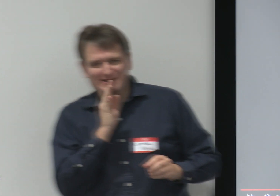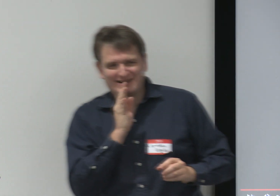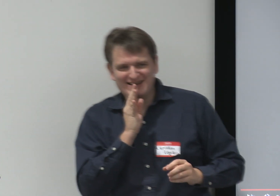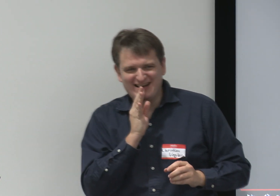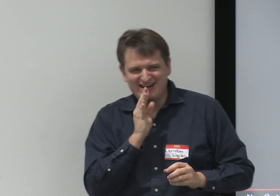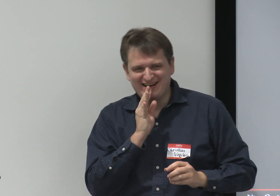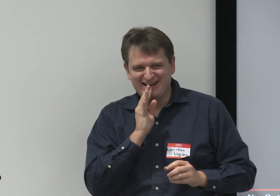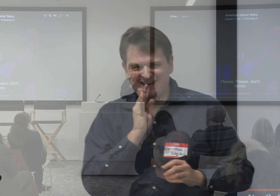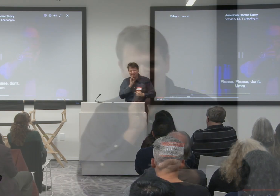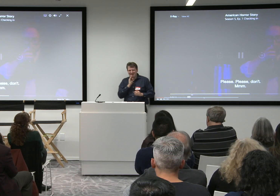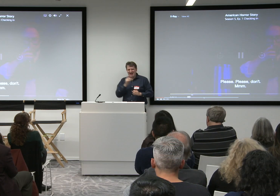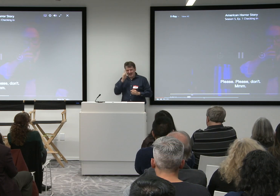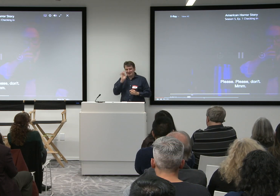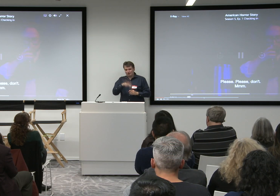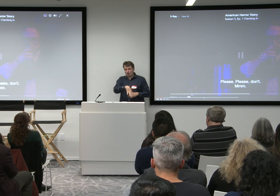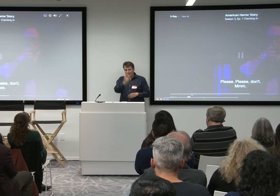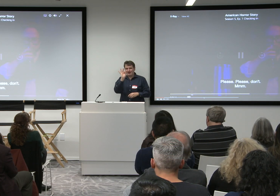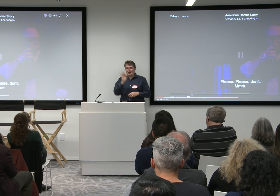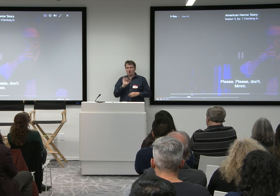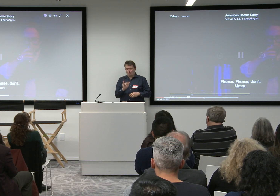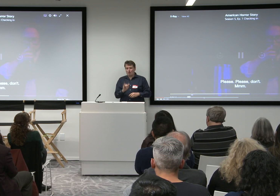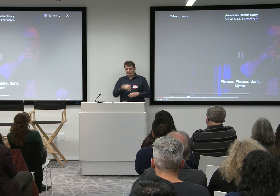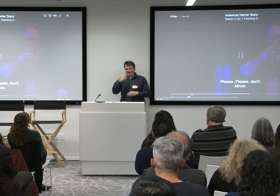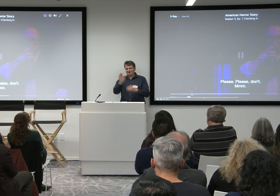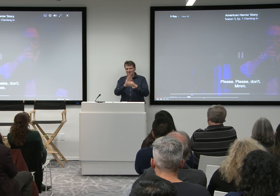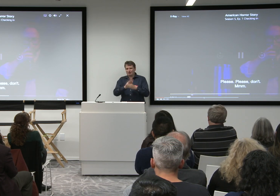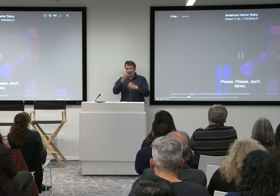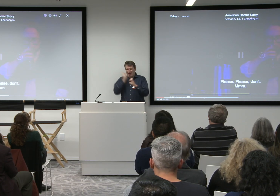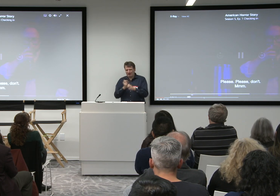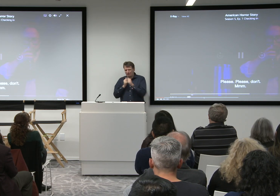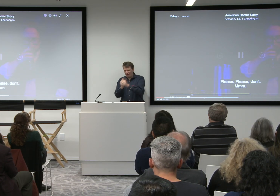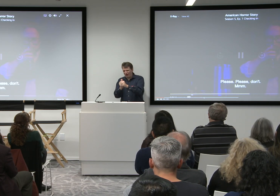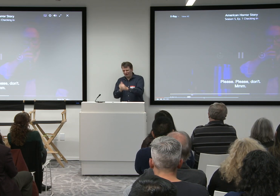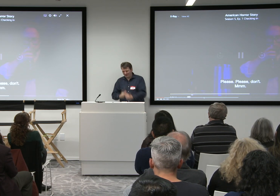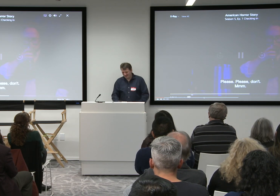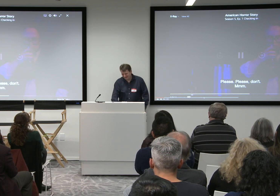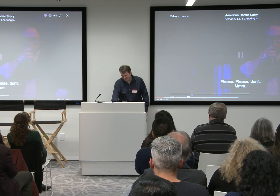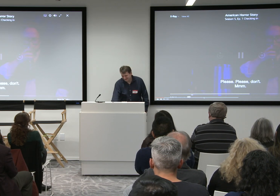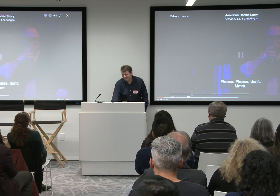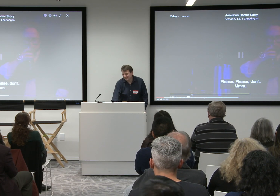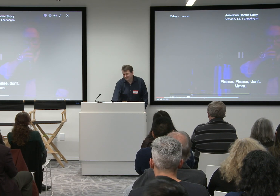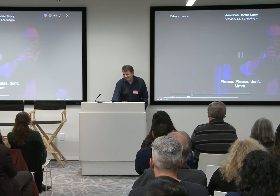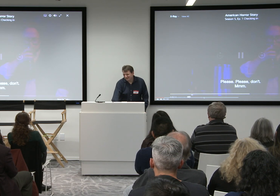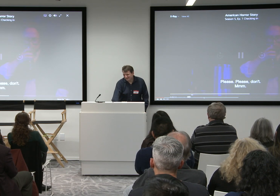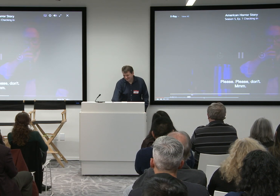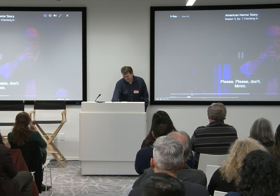on the screen and you don't identify who's speaking. I think you'll find out in the next video just how hard it is to